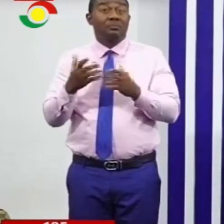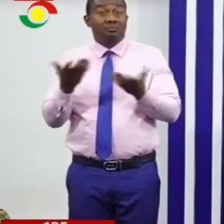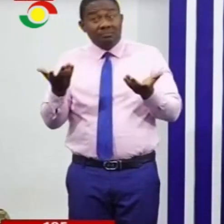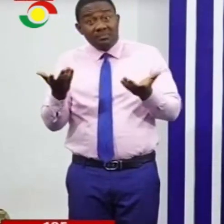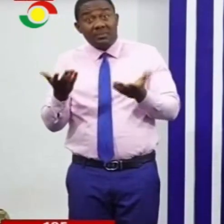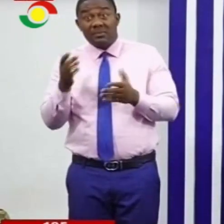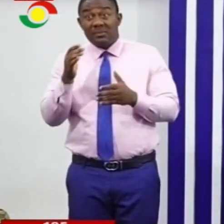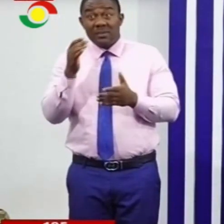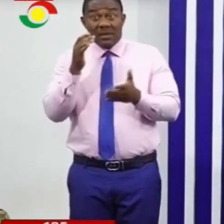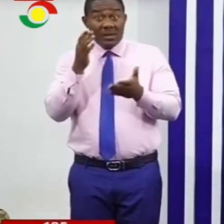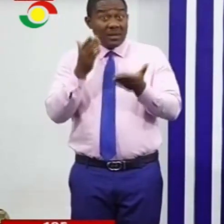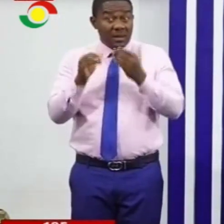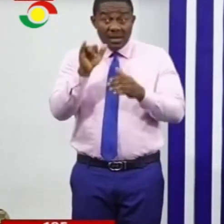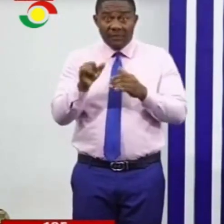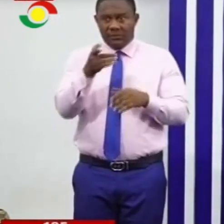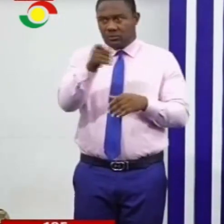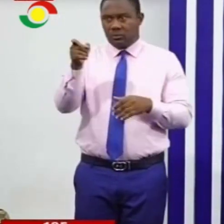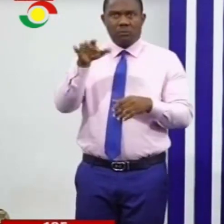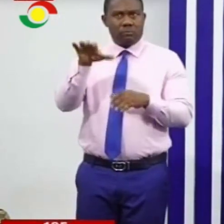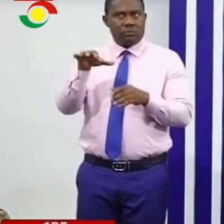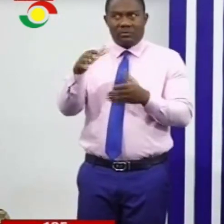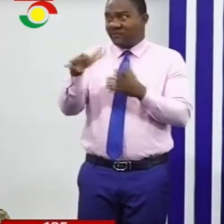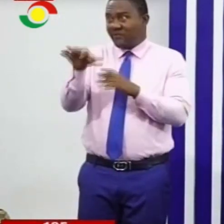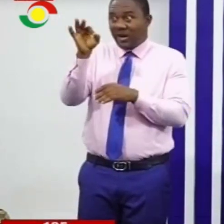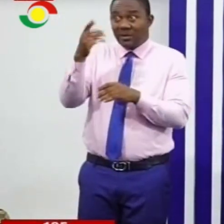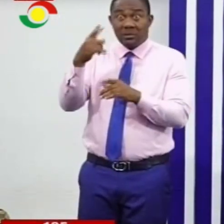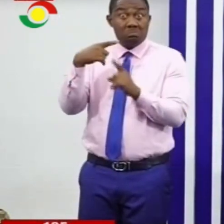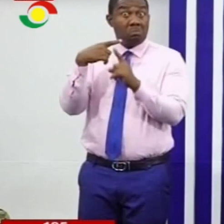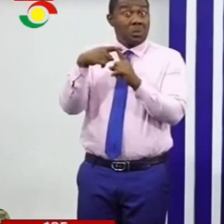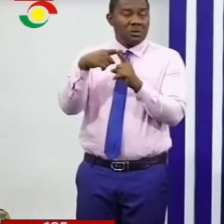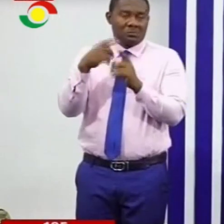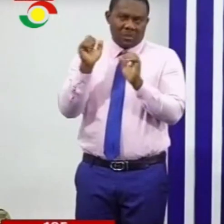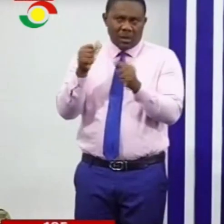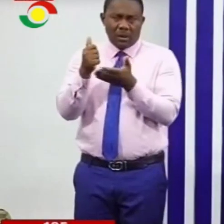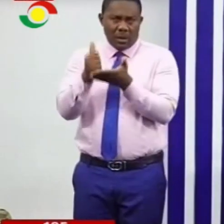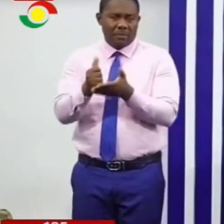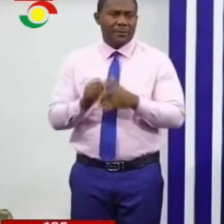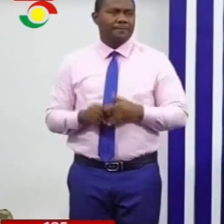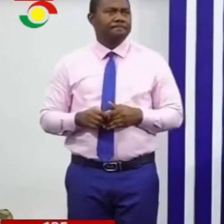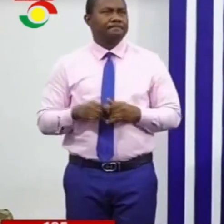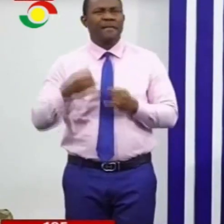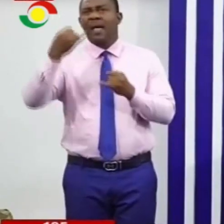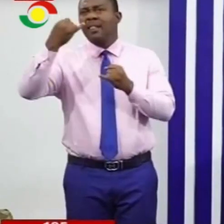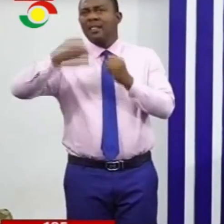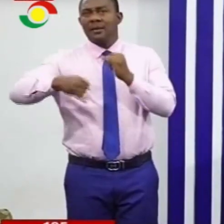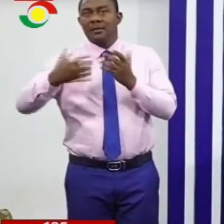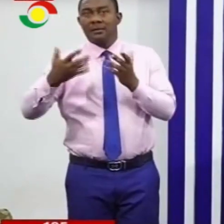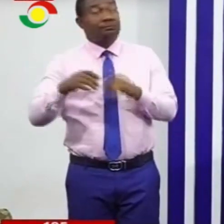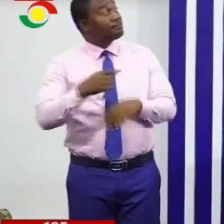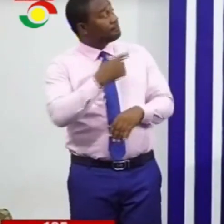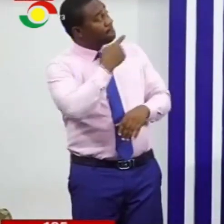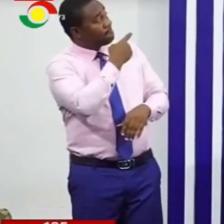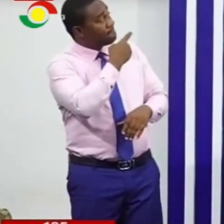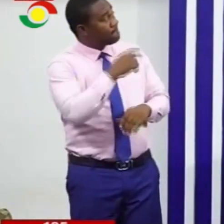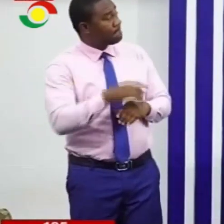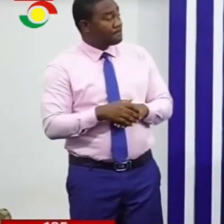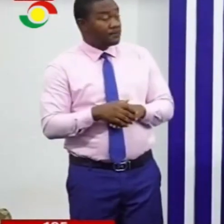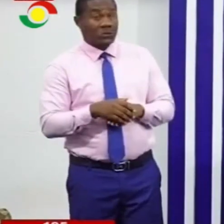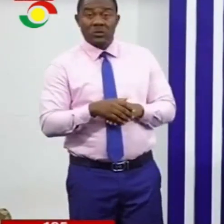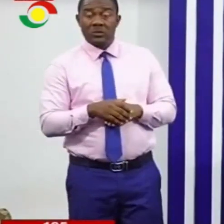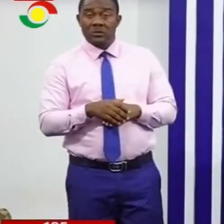bi wo mu a ye tumi ehu na ya bo ano colleagues one last thing senior e chirechire mu no